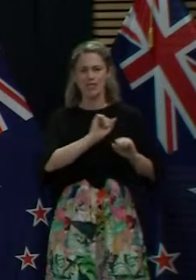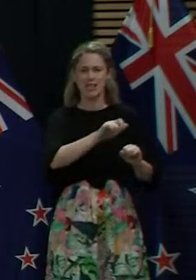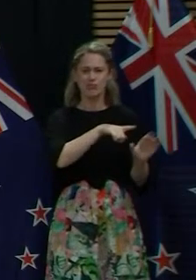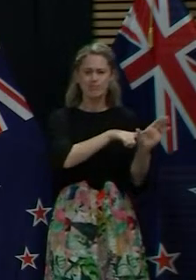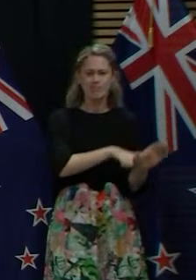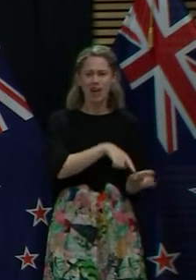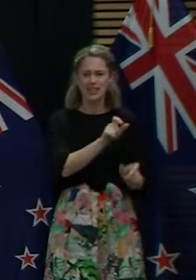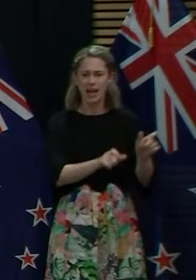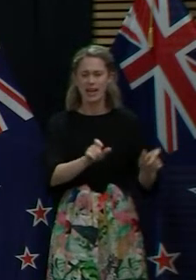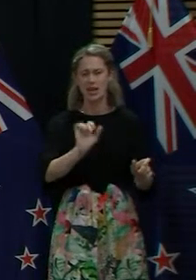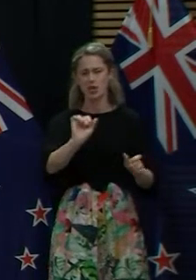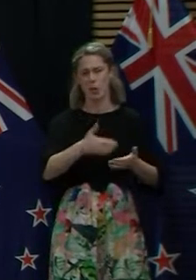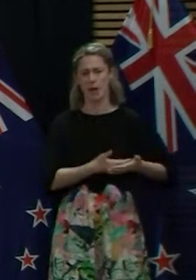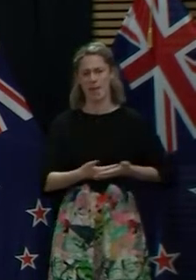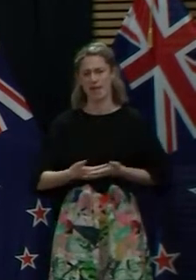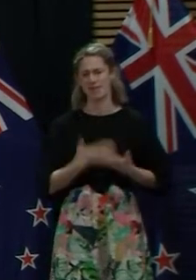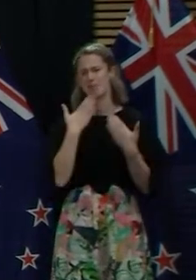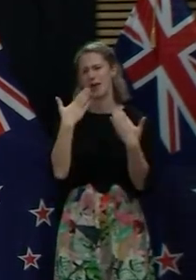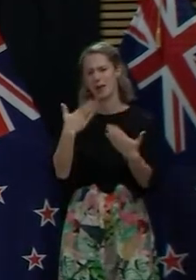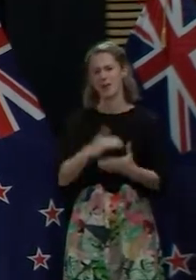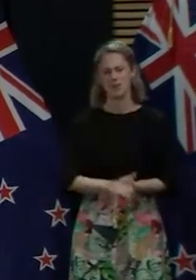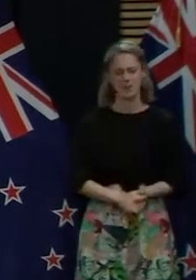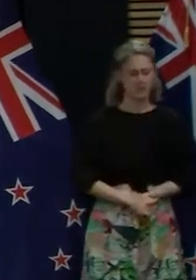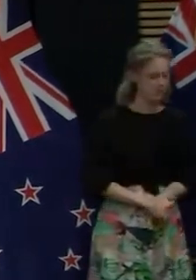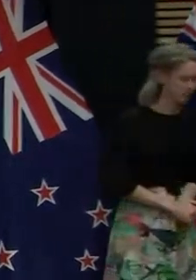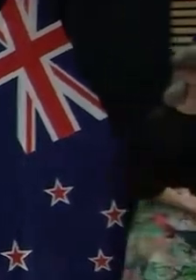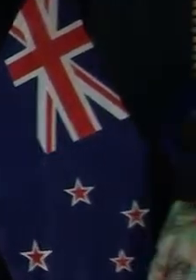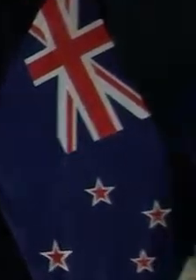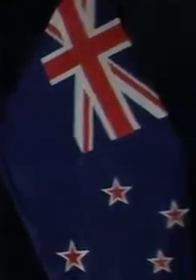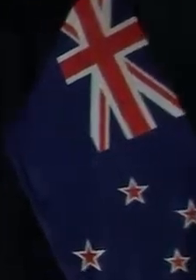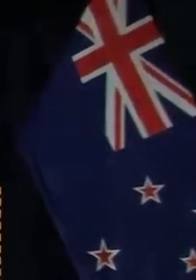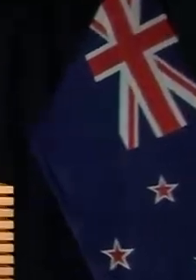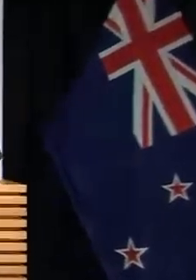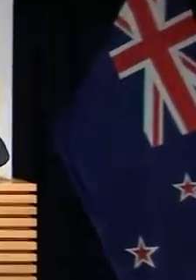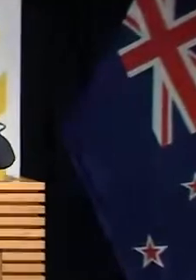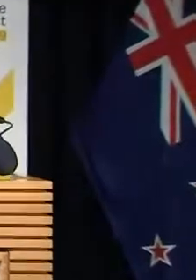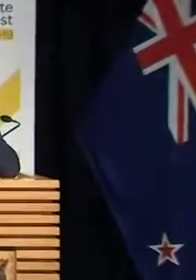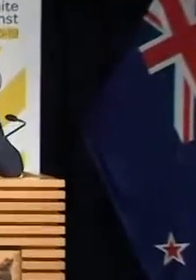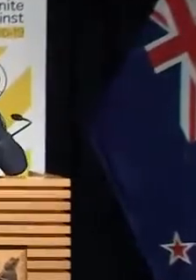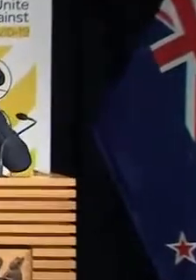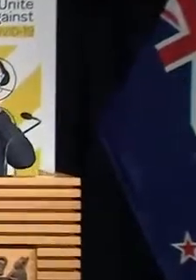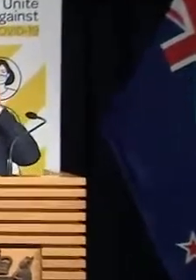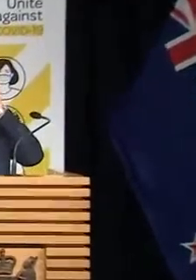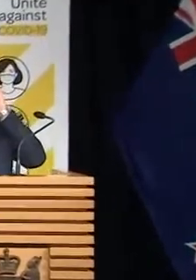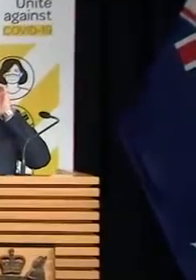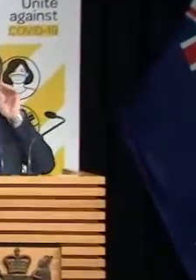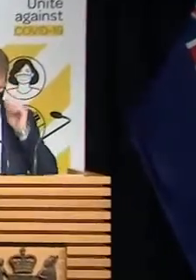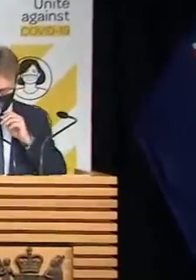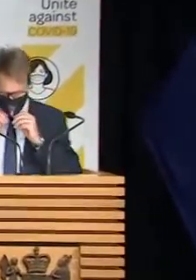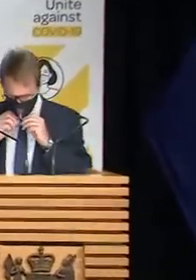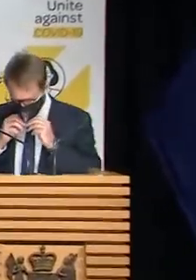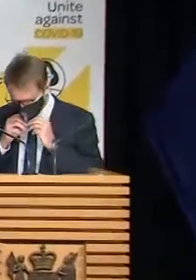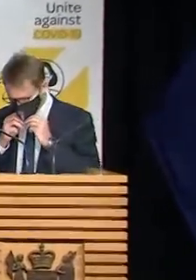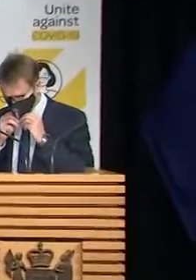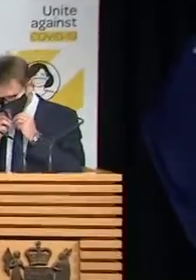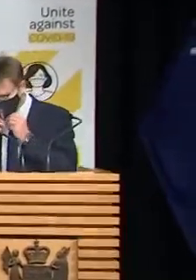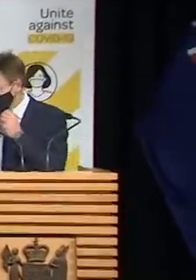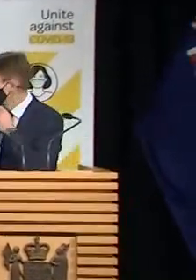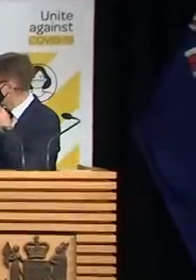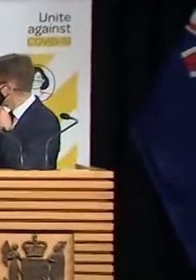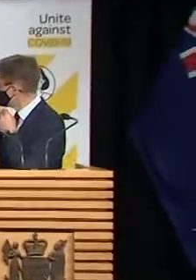your tamariki, and your babies. Thanks, everyone. Sorry, Mark. Bell's call. Thank you,